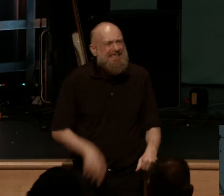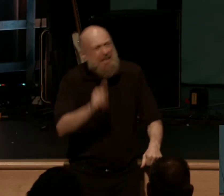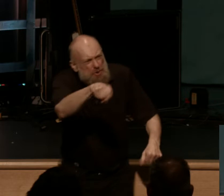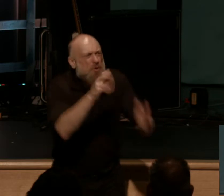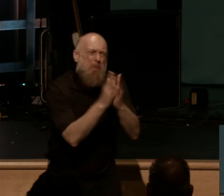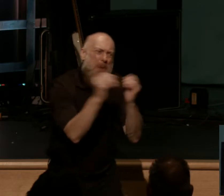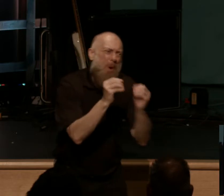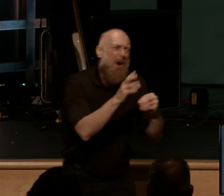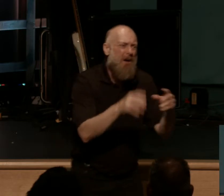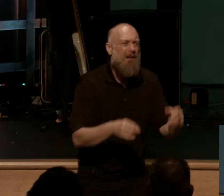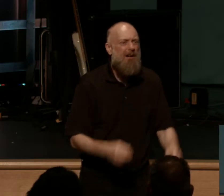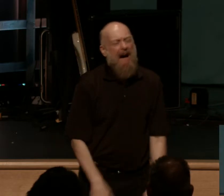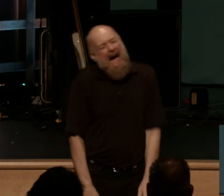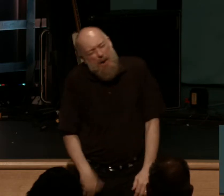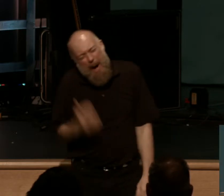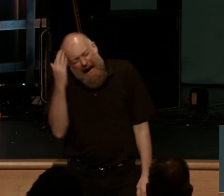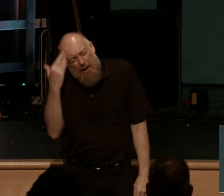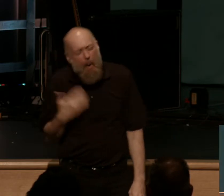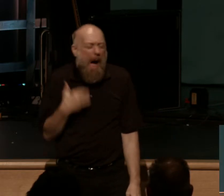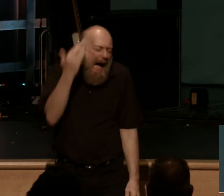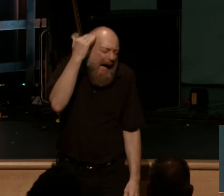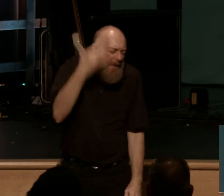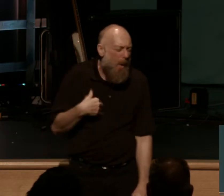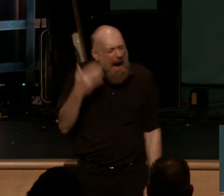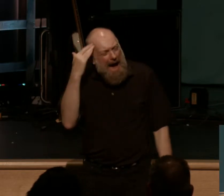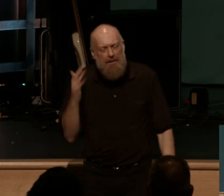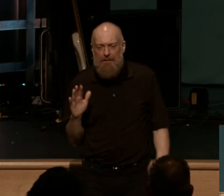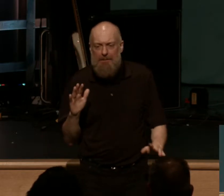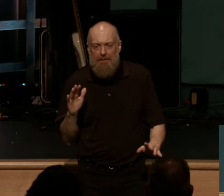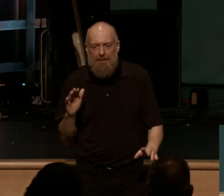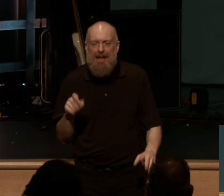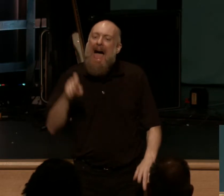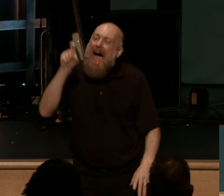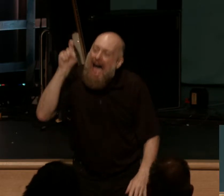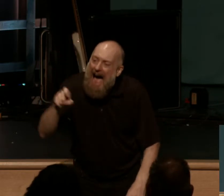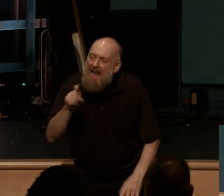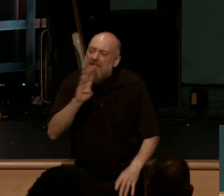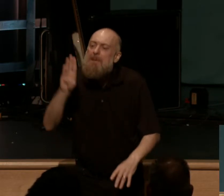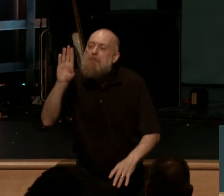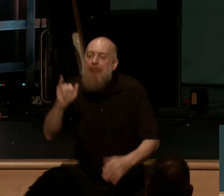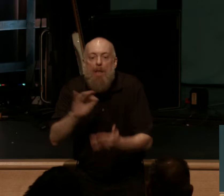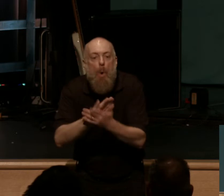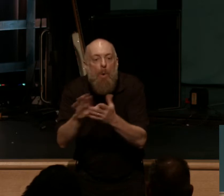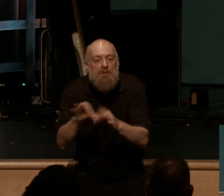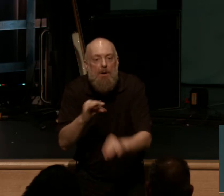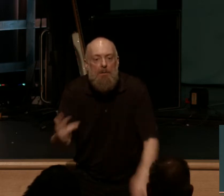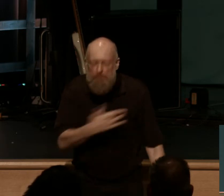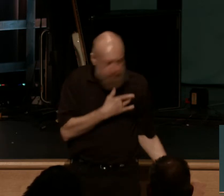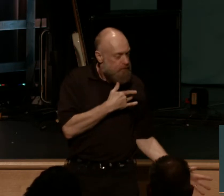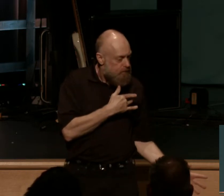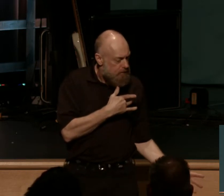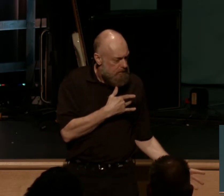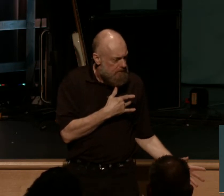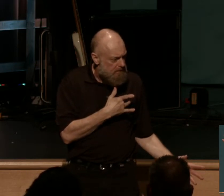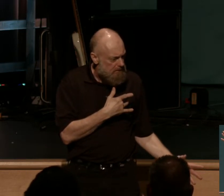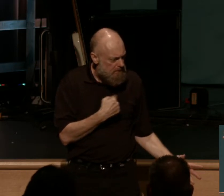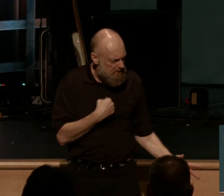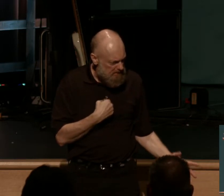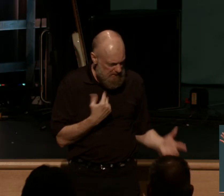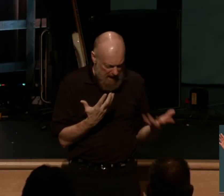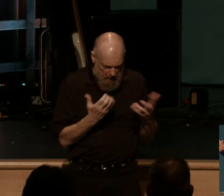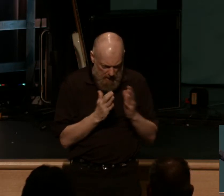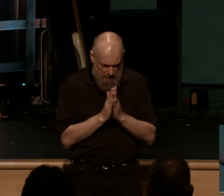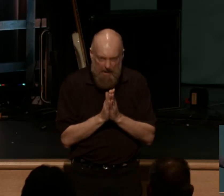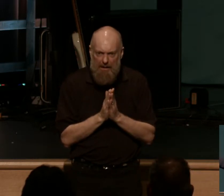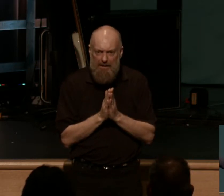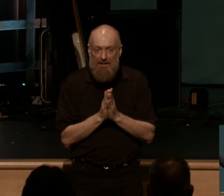to pray more. Yeah, I know, we ought to pray more. But if it's not done by the Spirit of God, if it's not birthed from him, that's why prayer is so hard. I find prayer so